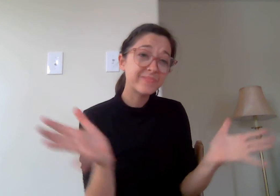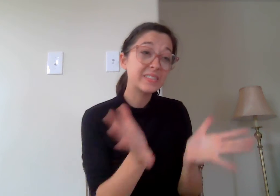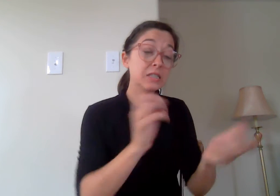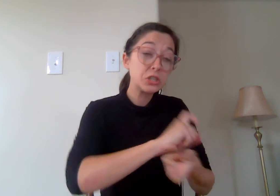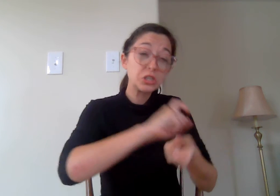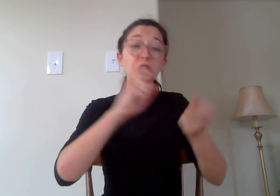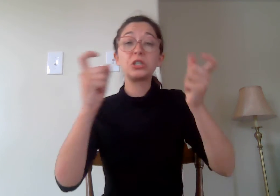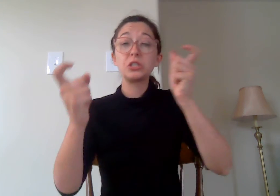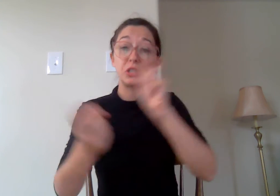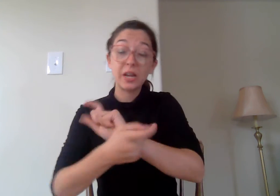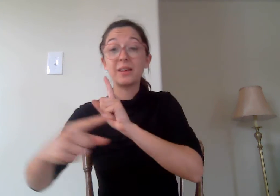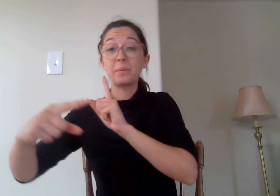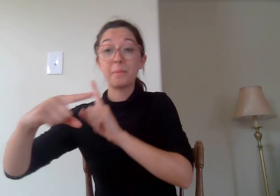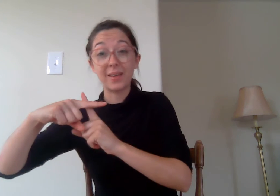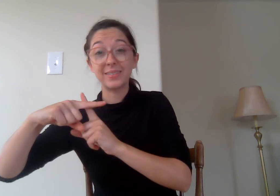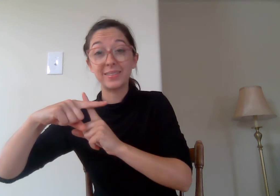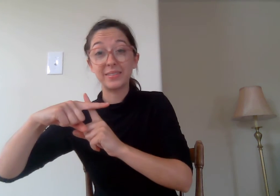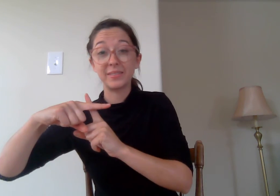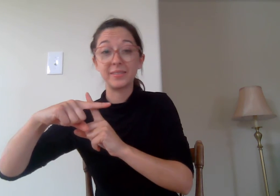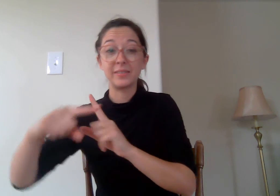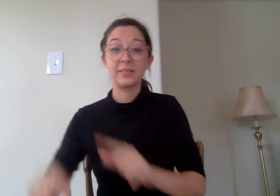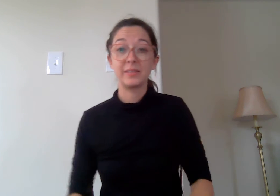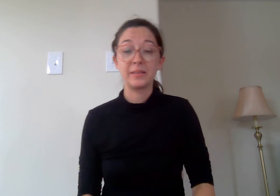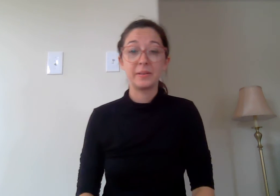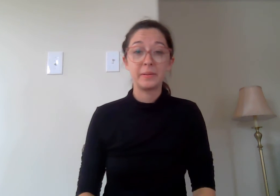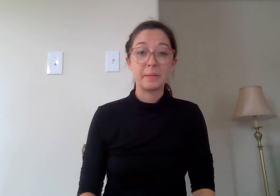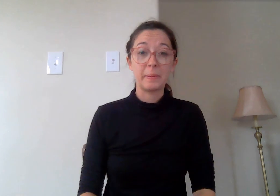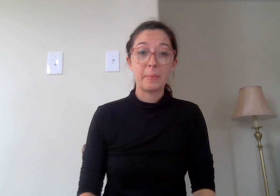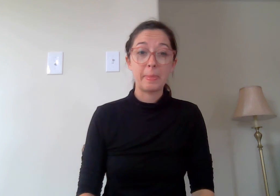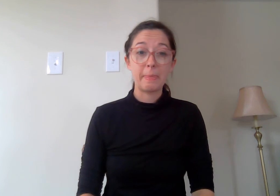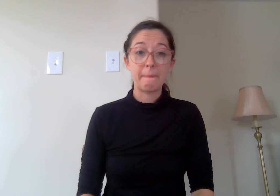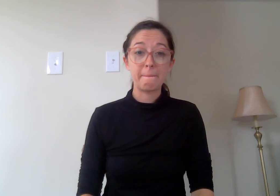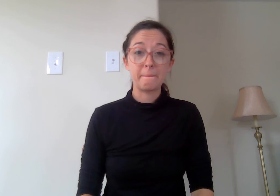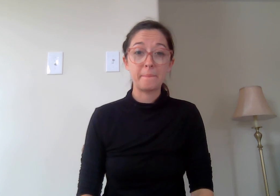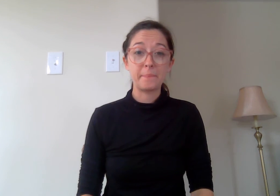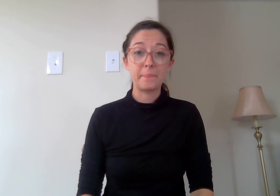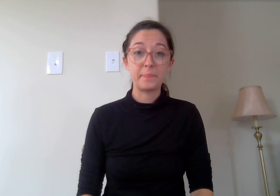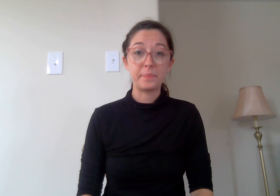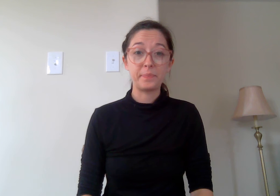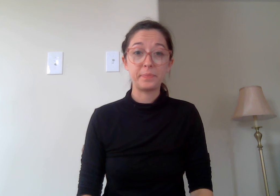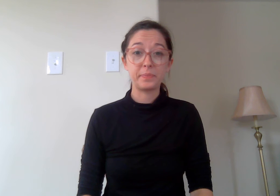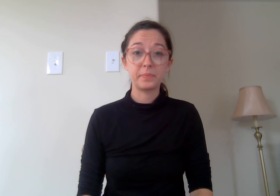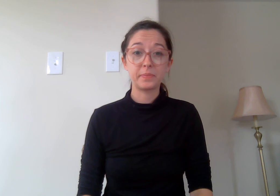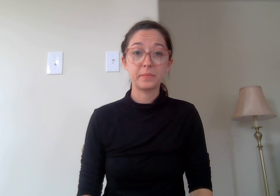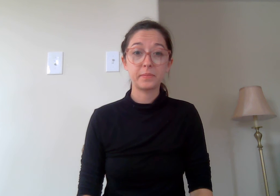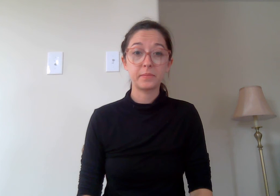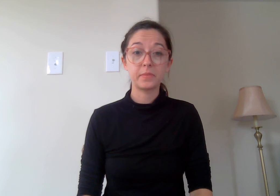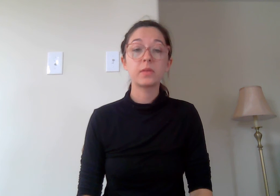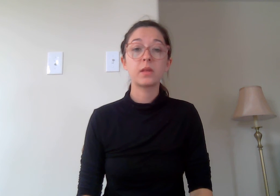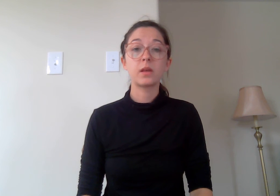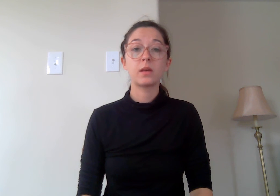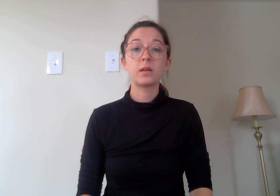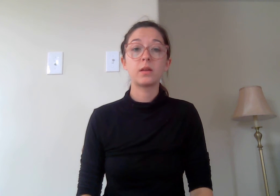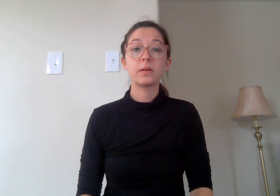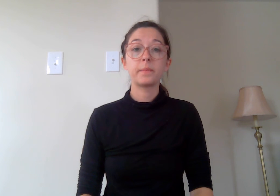then your and beliefs are what happen as soon as that event occurs. And those you don't think about. That's